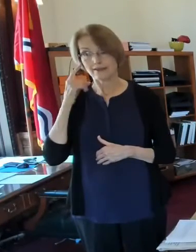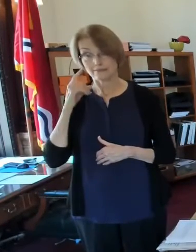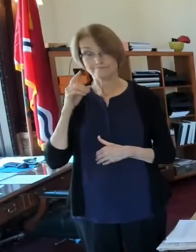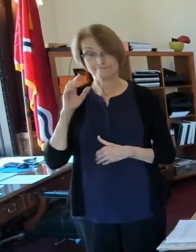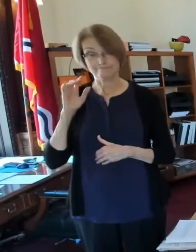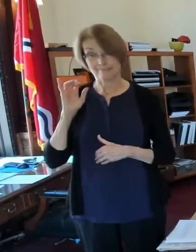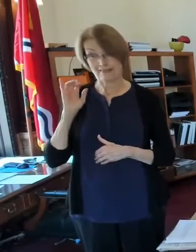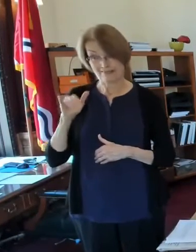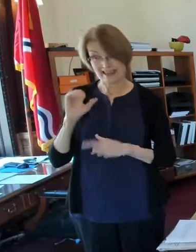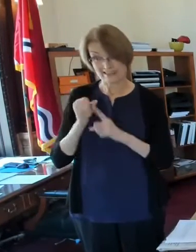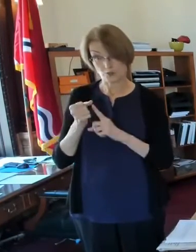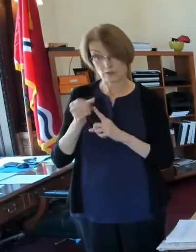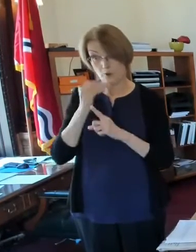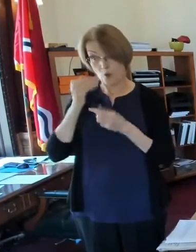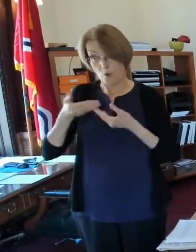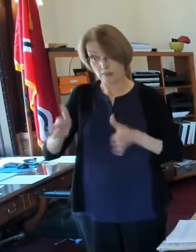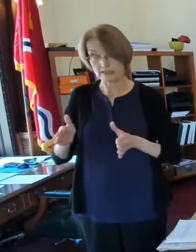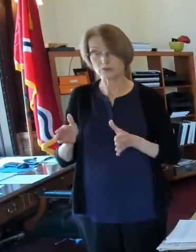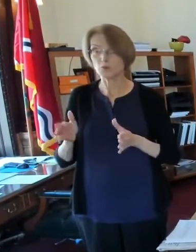complex situation.